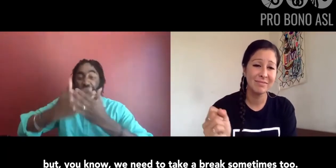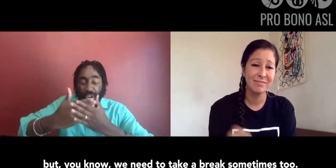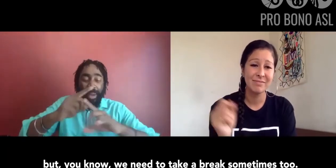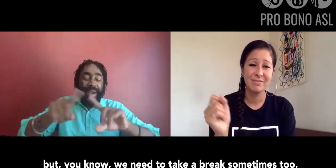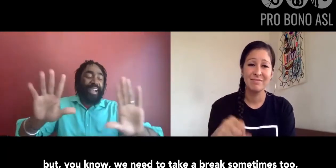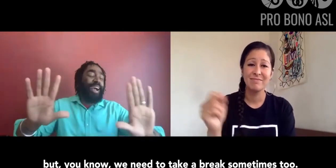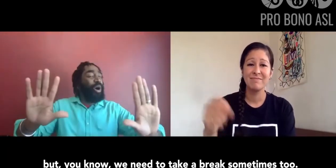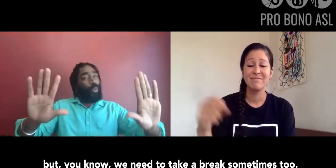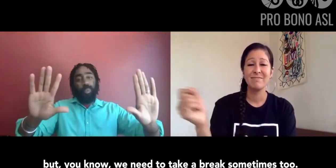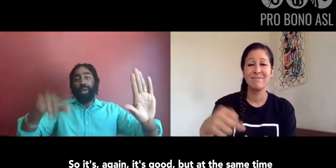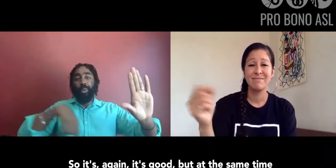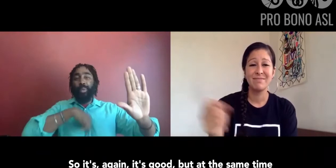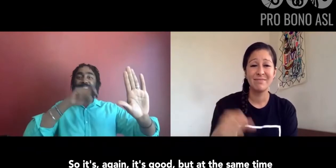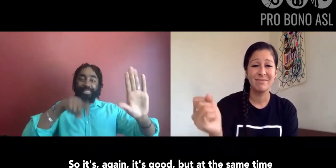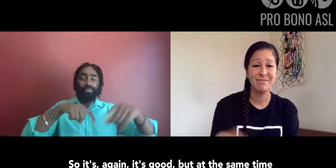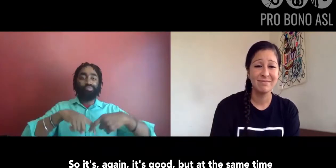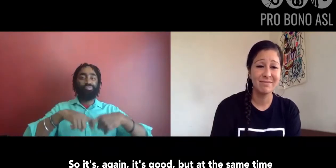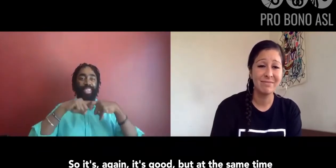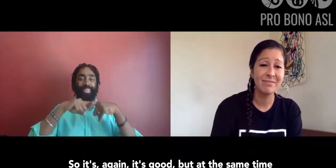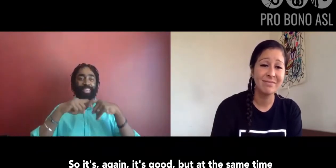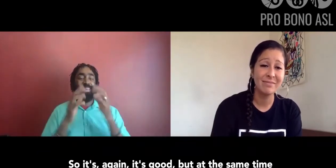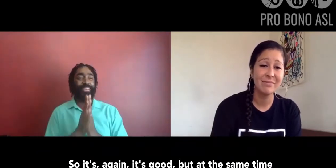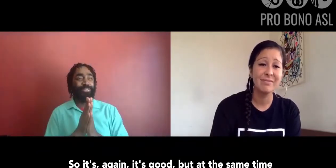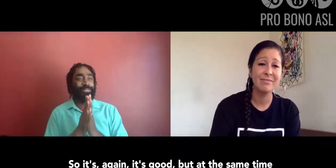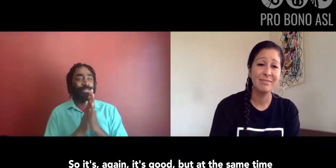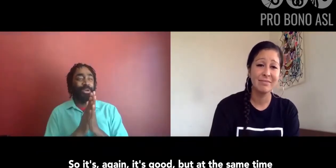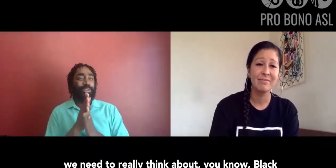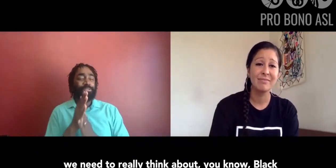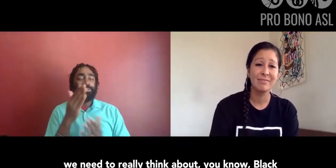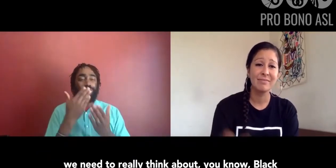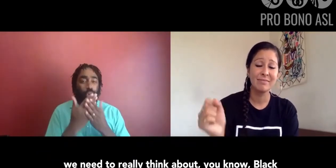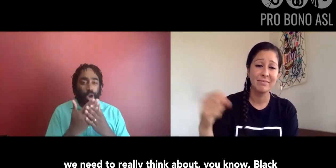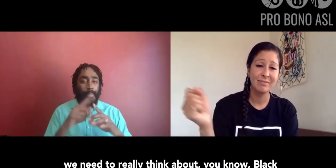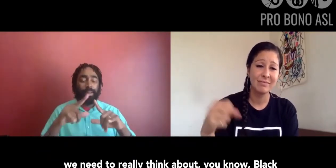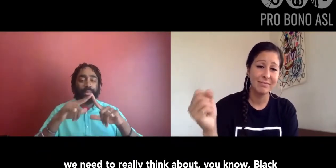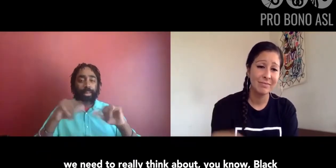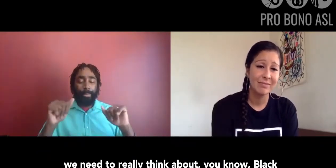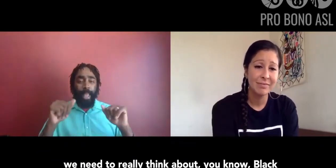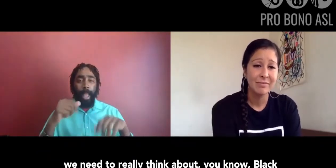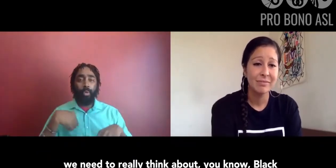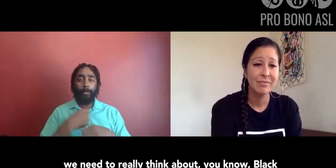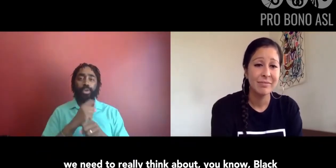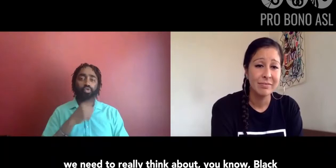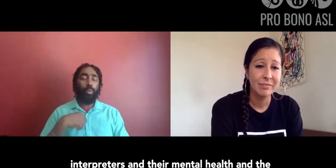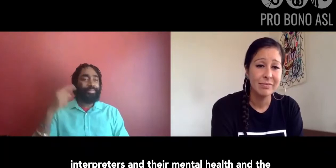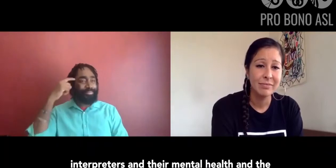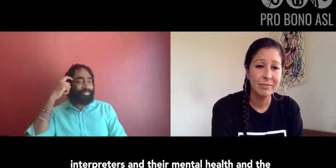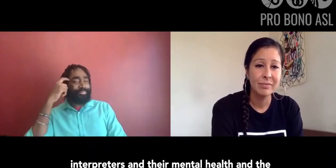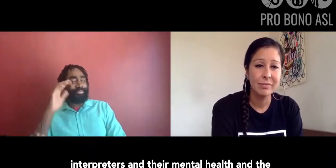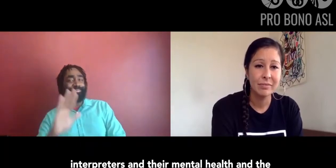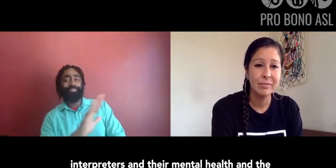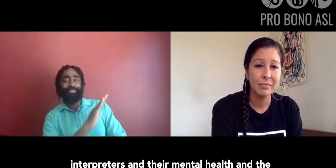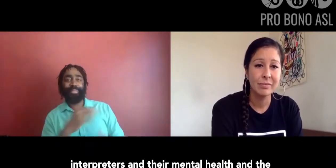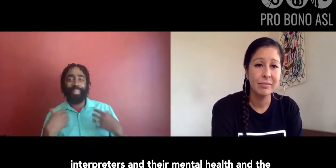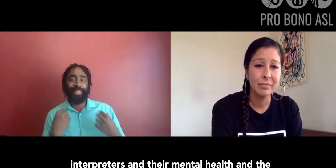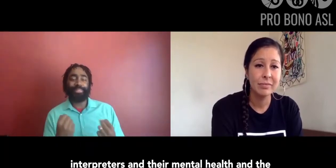need to take a break sometimes too. So it's good, but at the same time, we need to really think about, Black interpreters and their